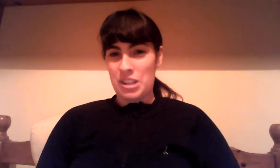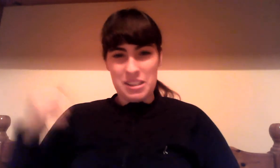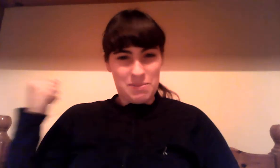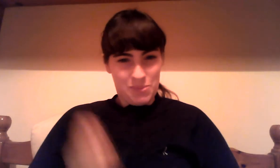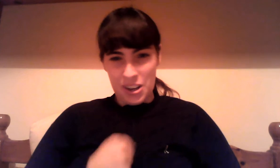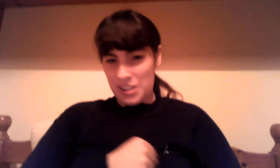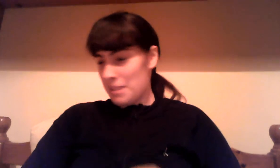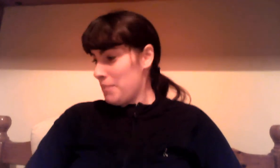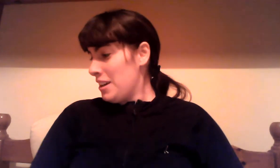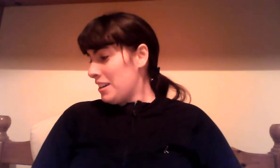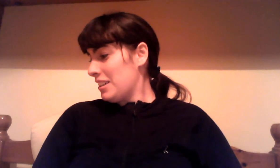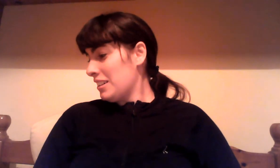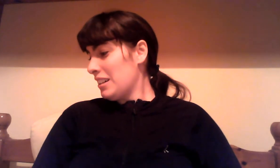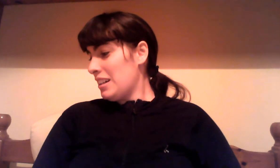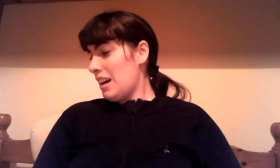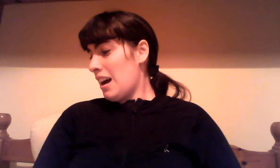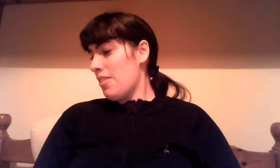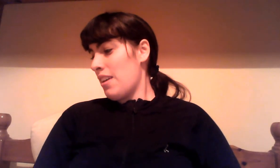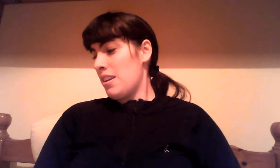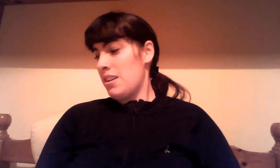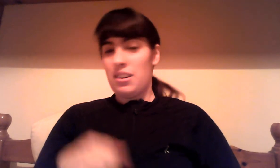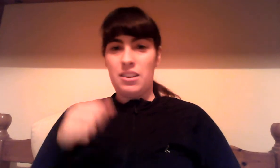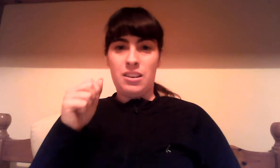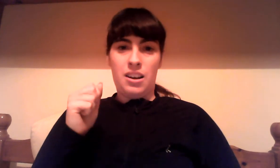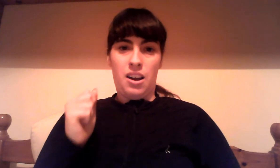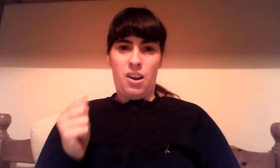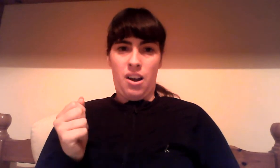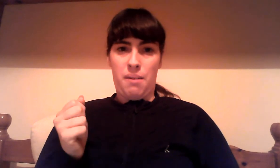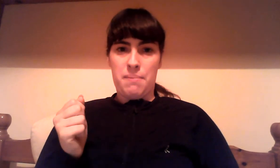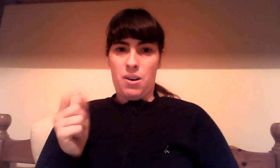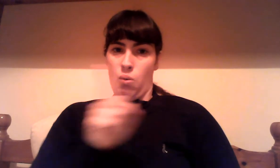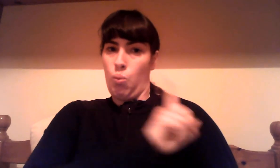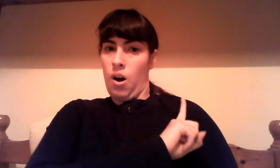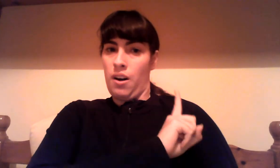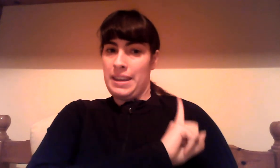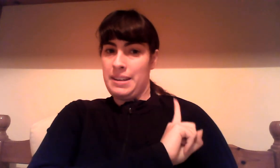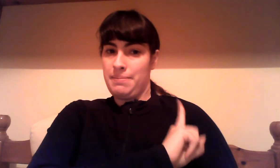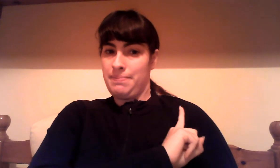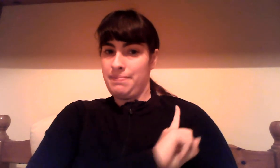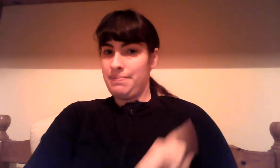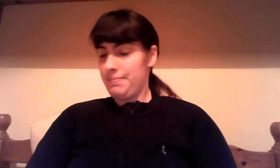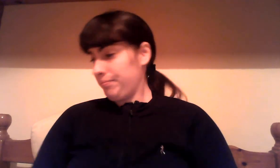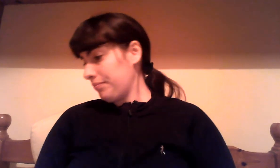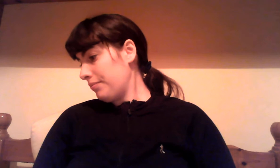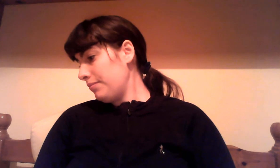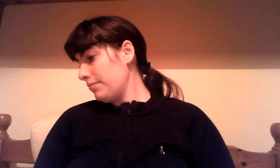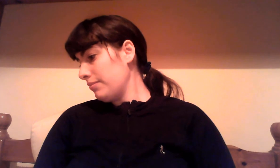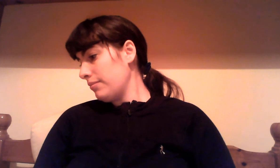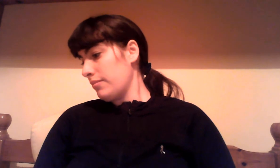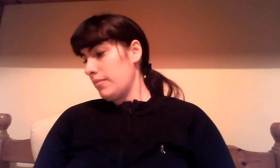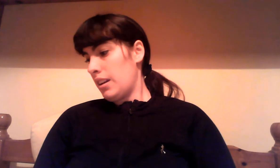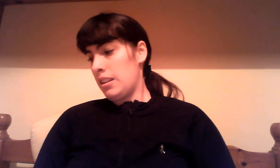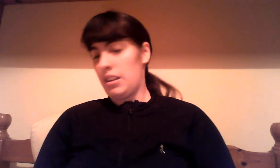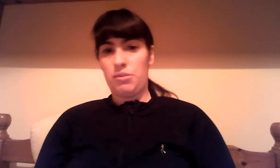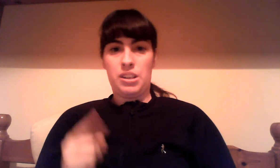like, darn it, and then, um, why, and then obviously you